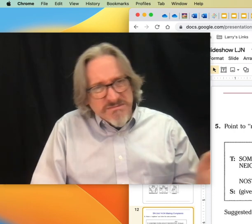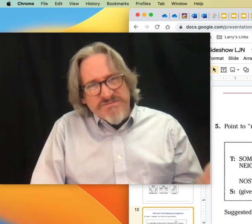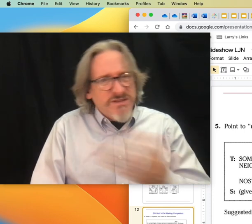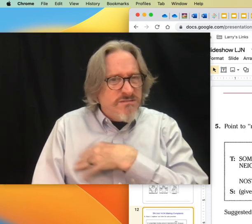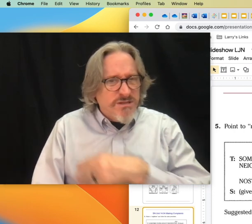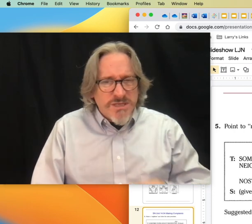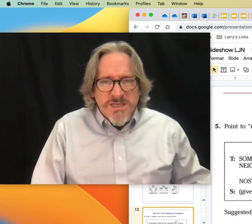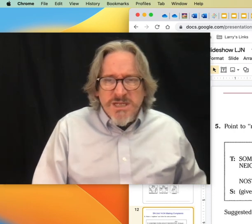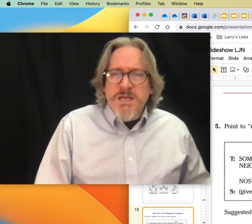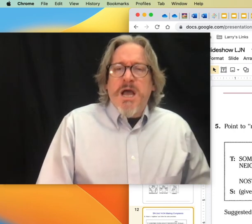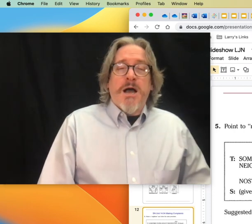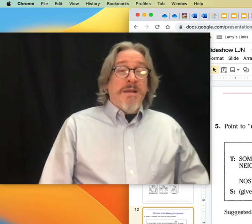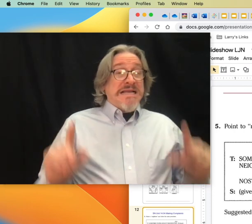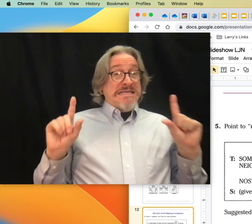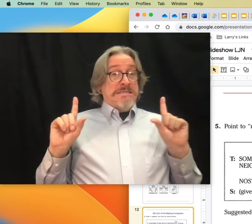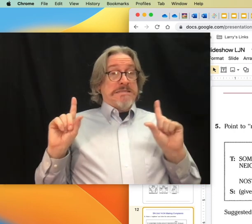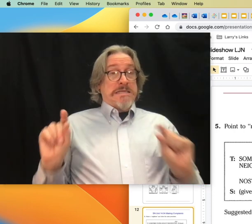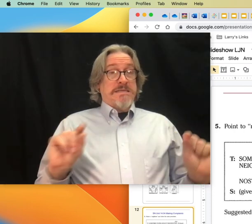them.